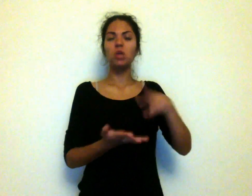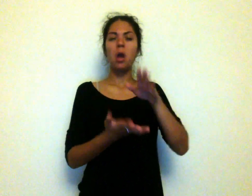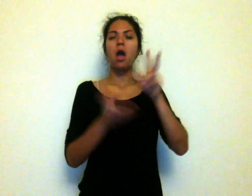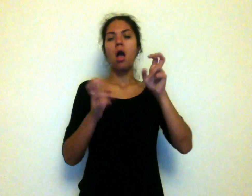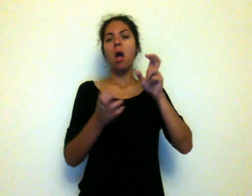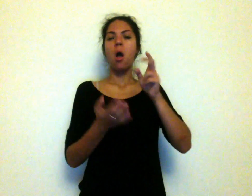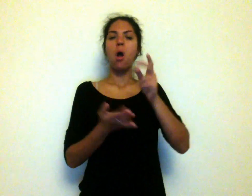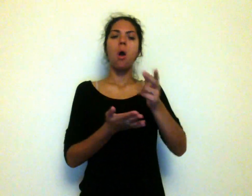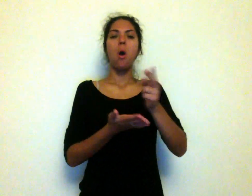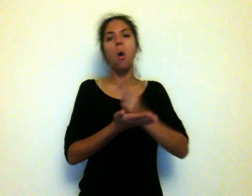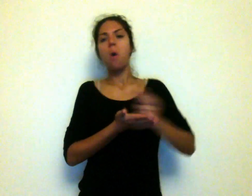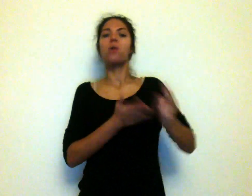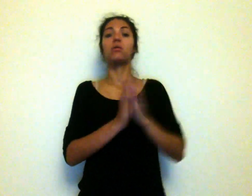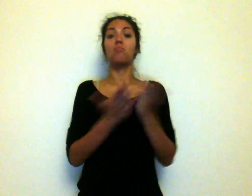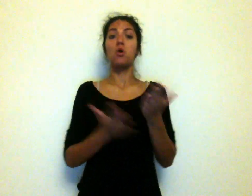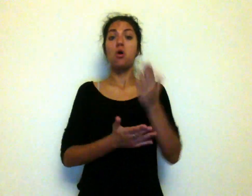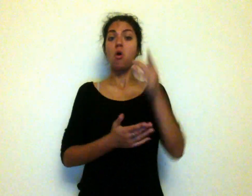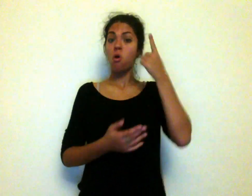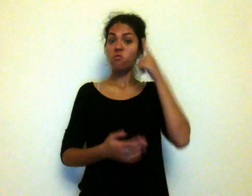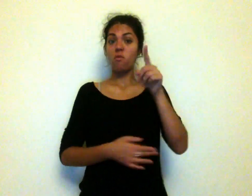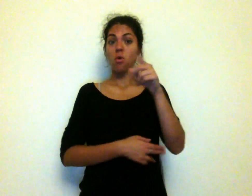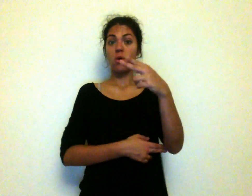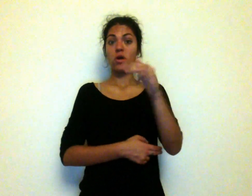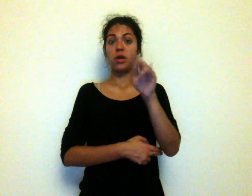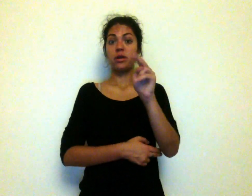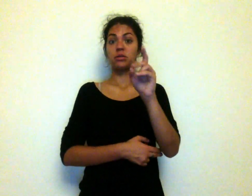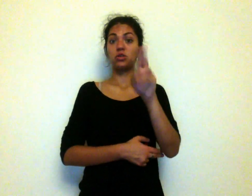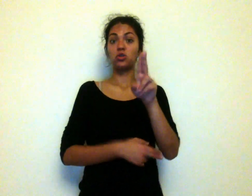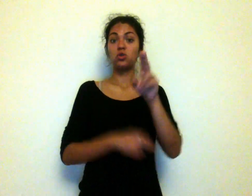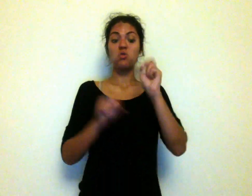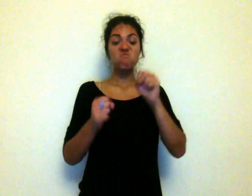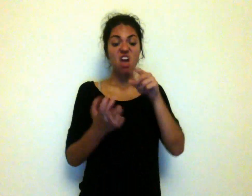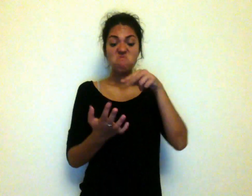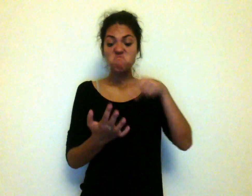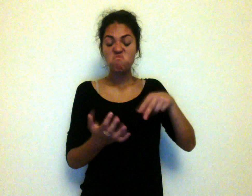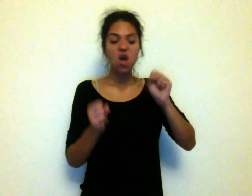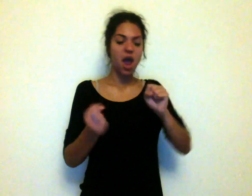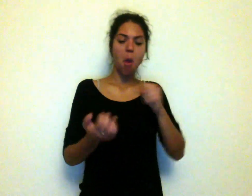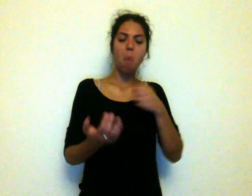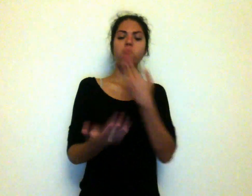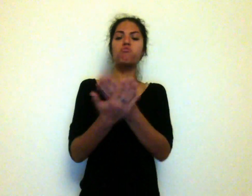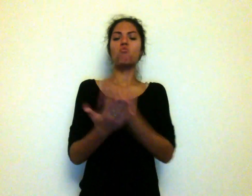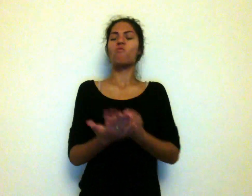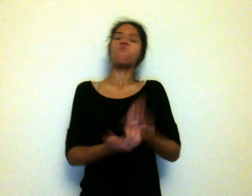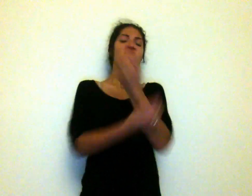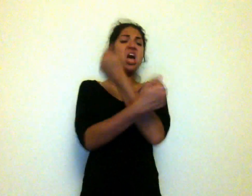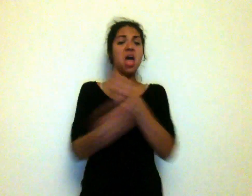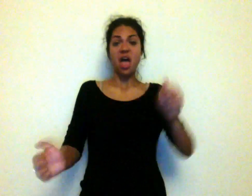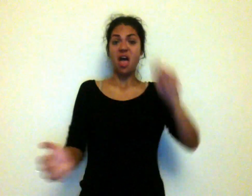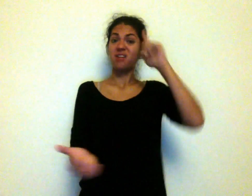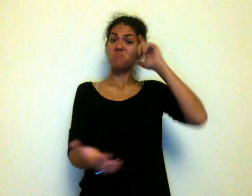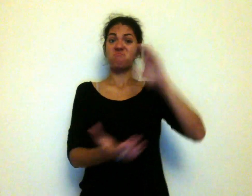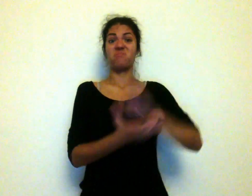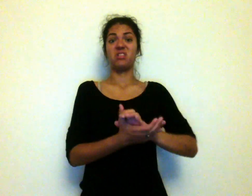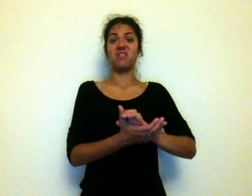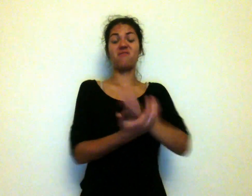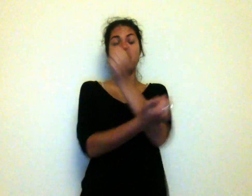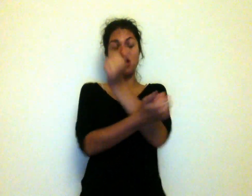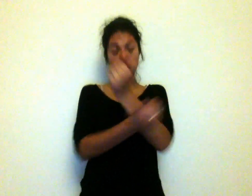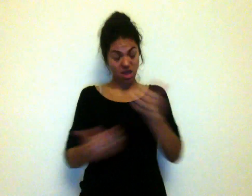anything you want to prove from them. It is a mixture. It moves from polytheism, many gods, to monism,